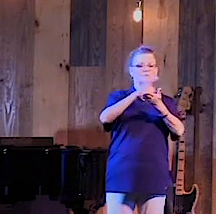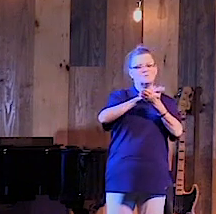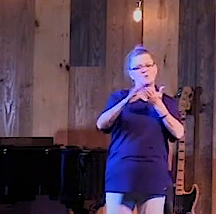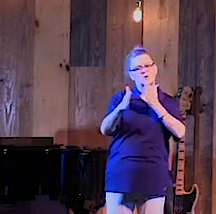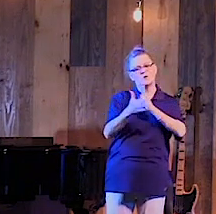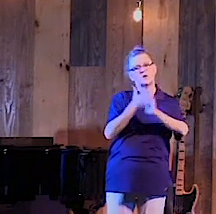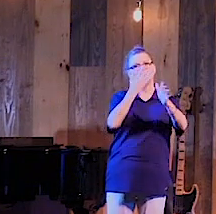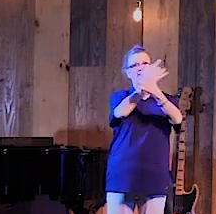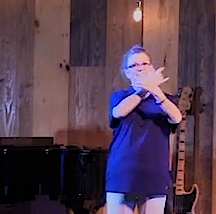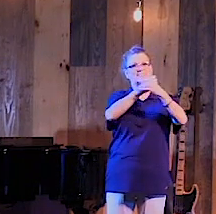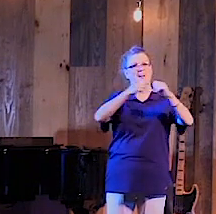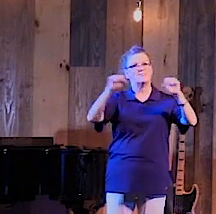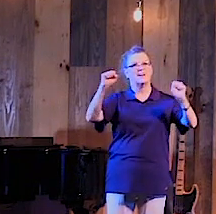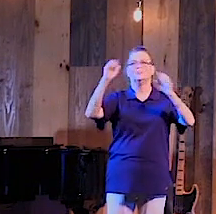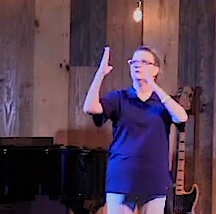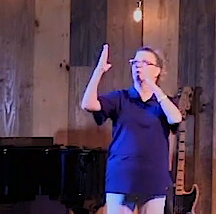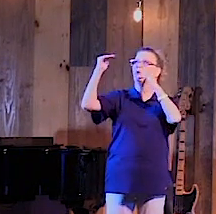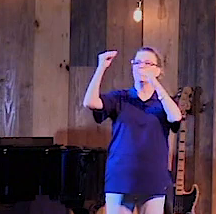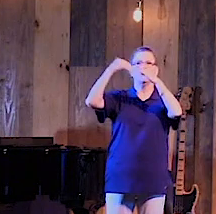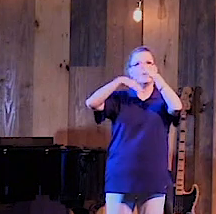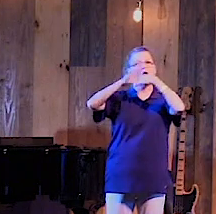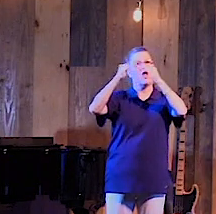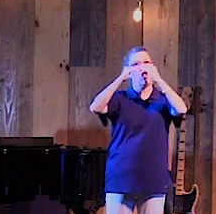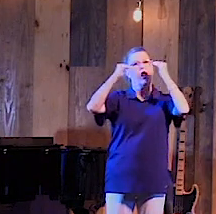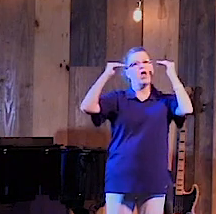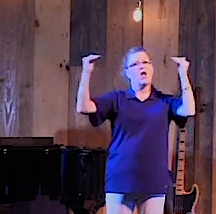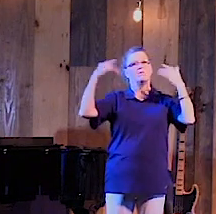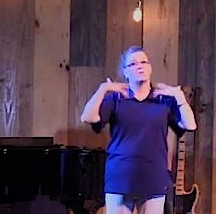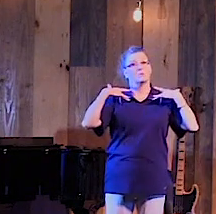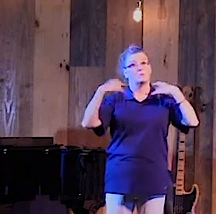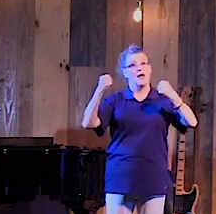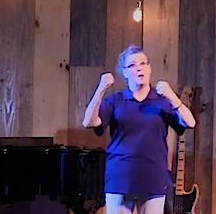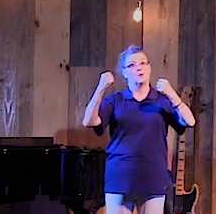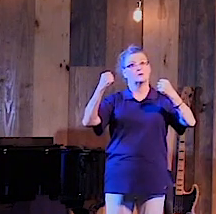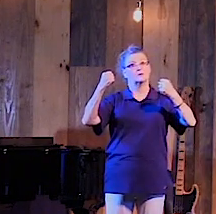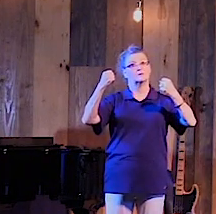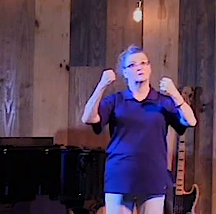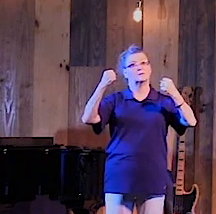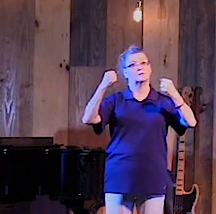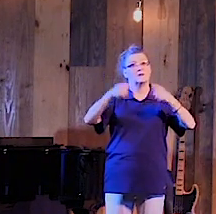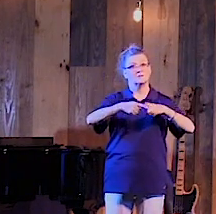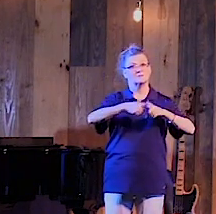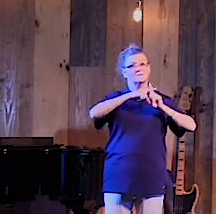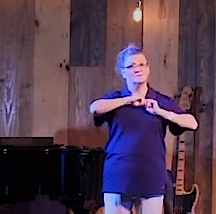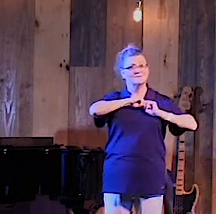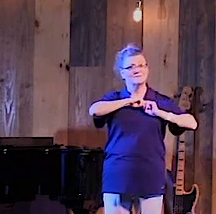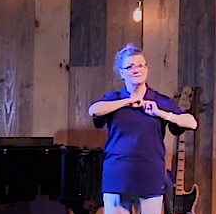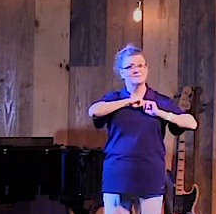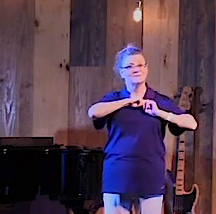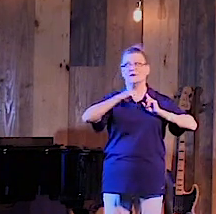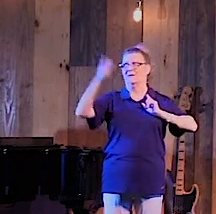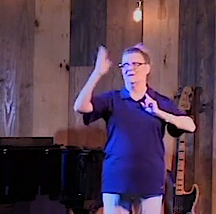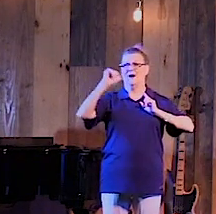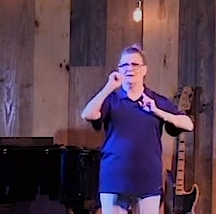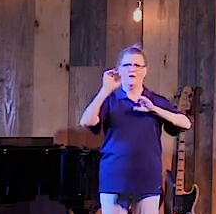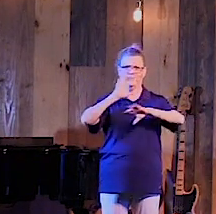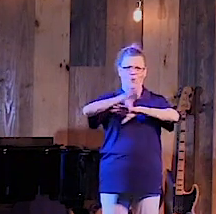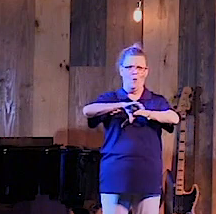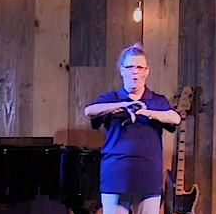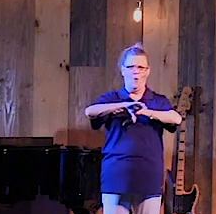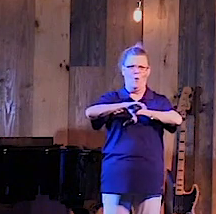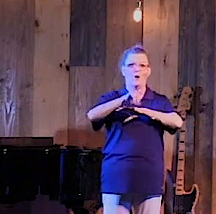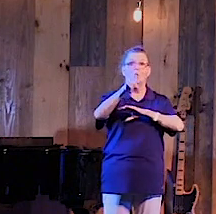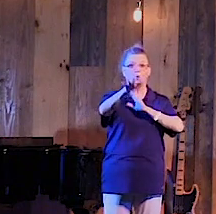hope, heaven, and power by coming to the resurrected Lord? God won't force it on you. You have to choose